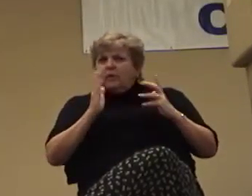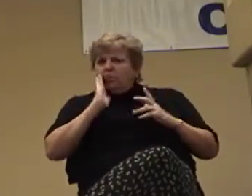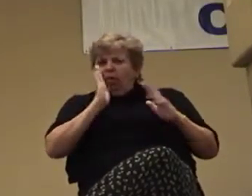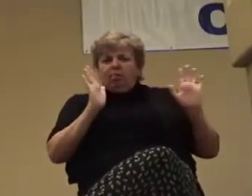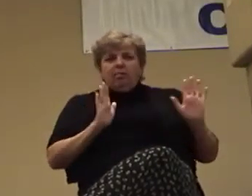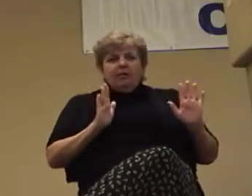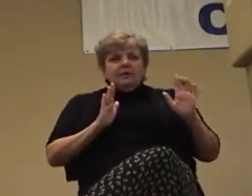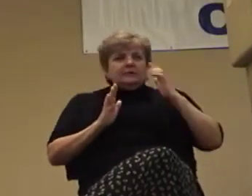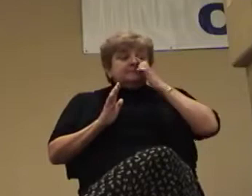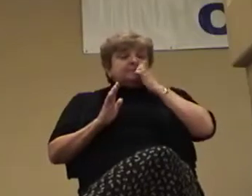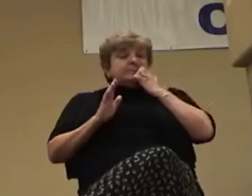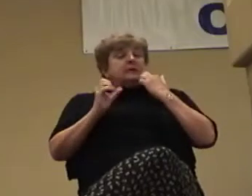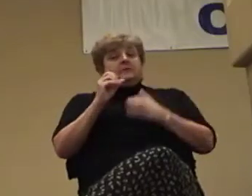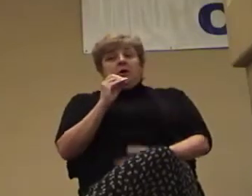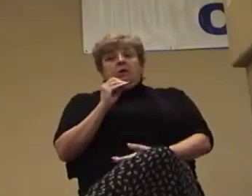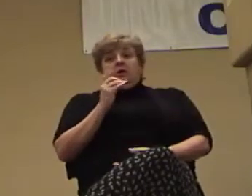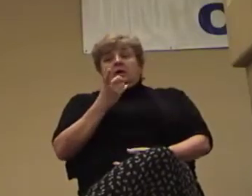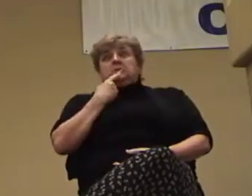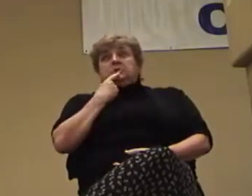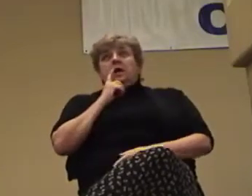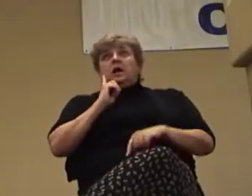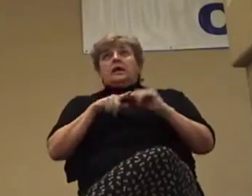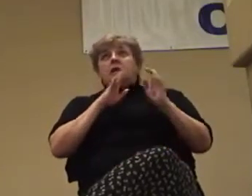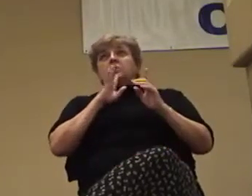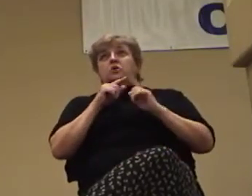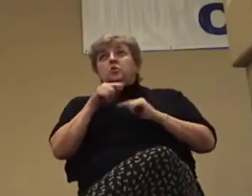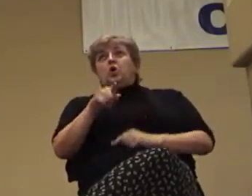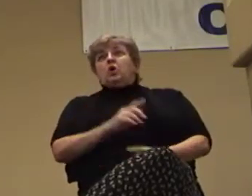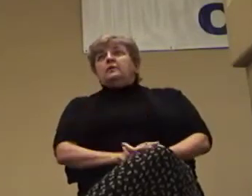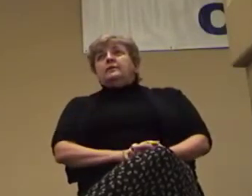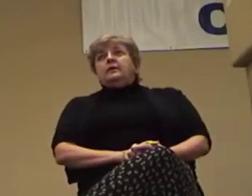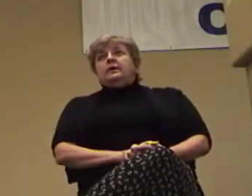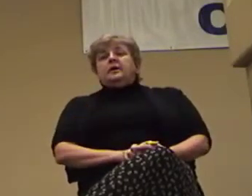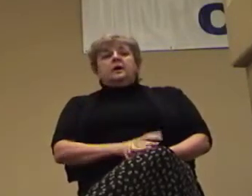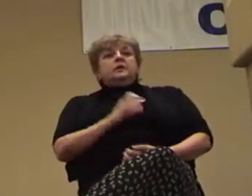out, and so I just said, I can't talk to her. I need to go to the source himself. So I went to God.